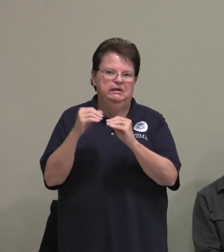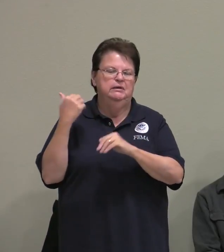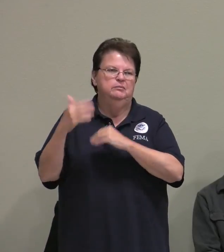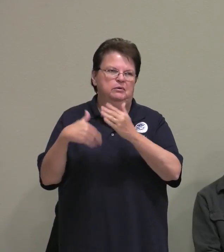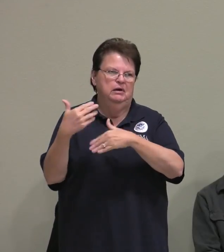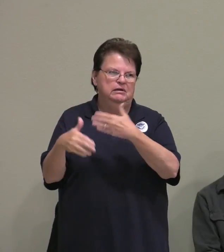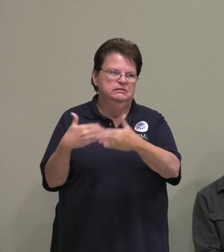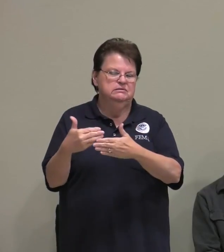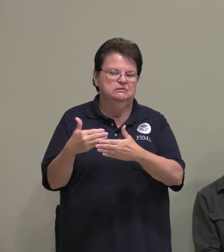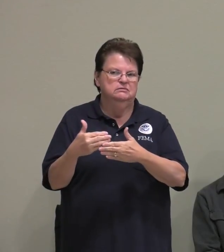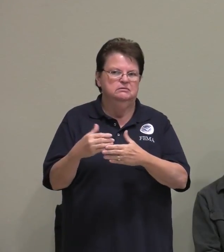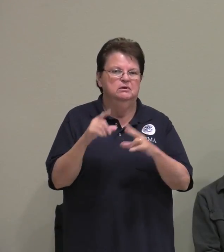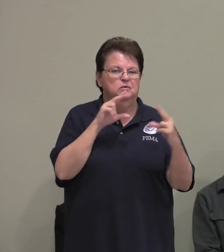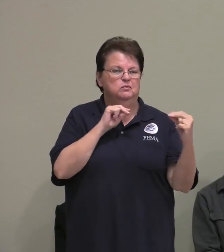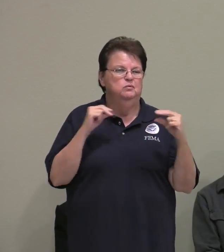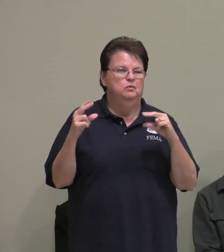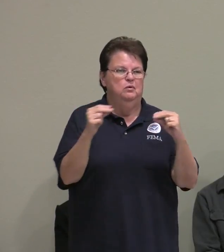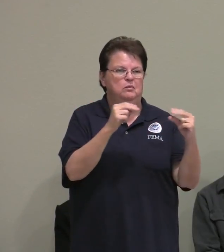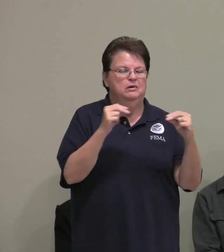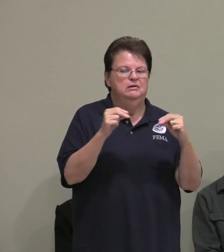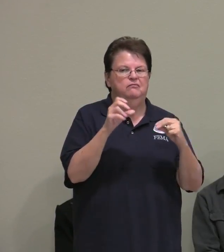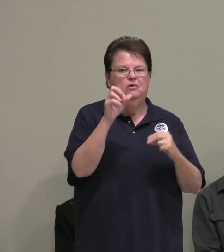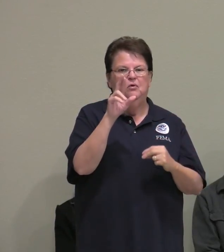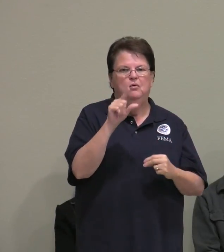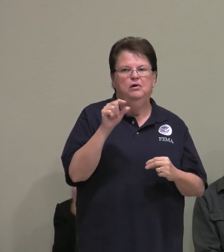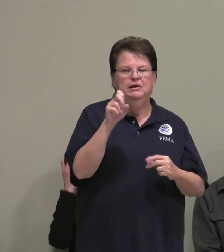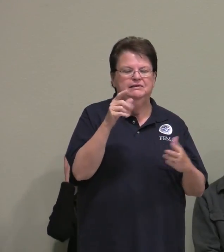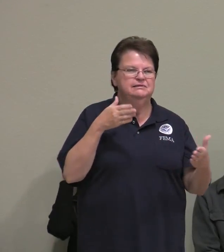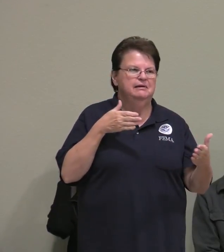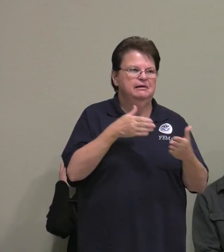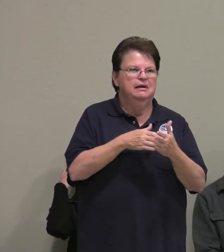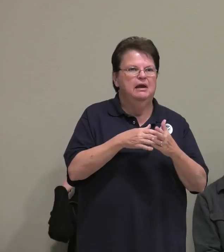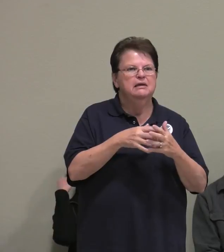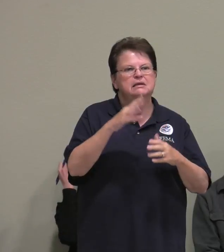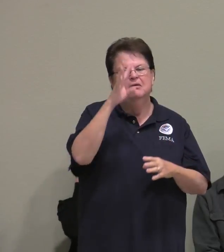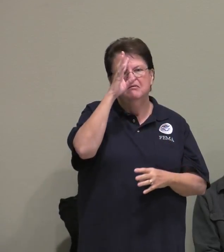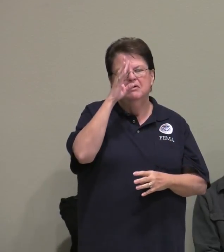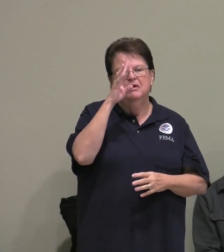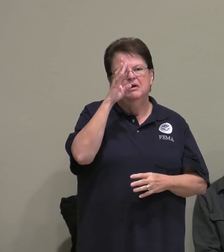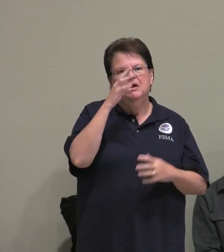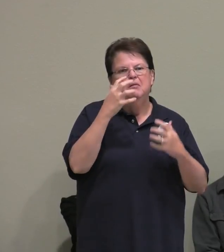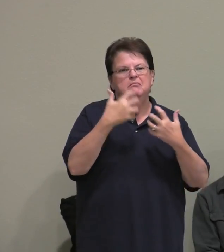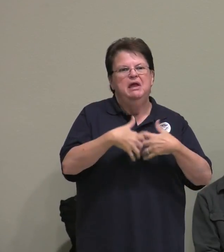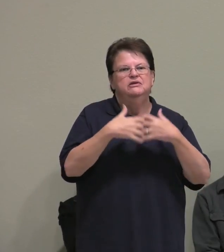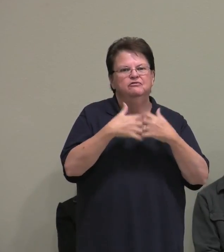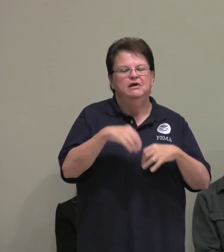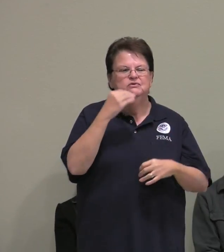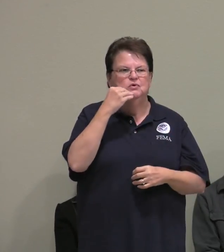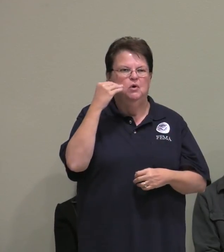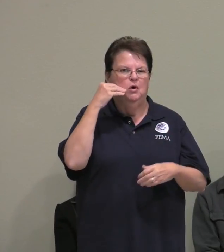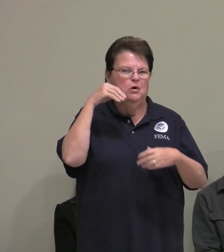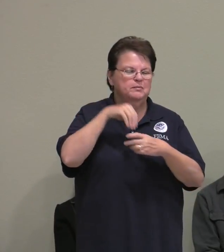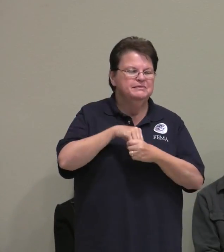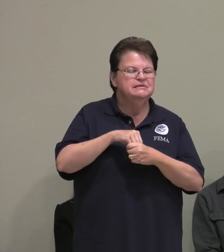There is a rumor of a possible ordinance against manufactured homes being proposed in paradise. Is there any truth